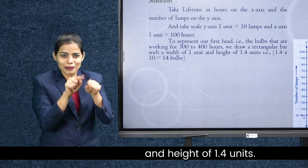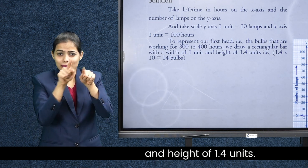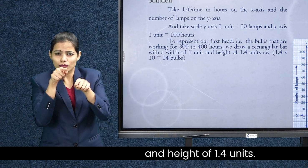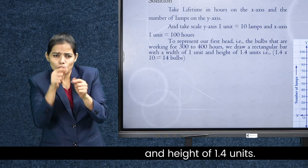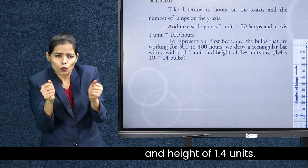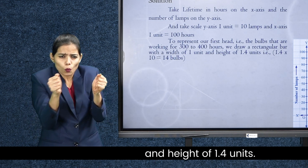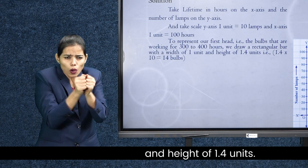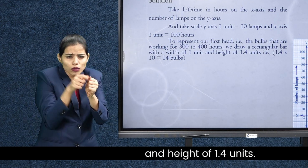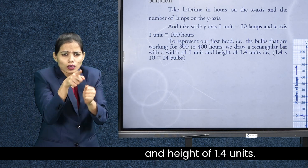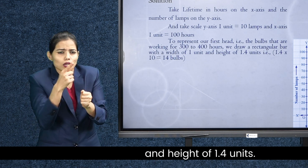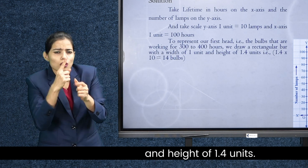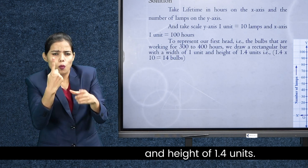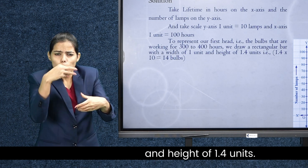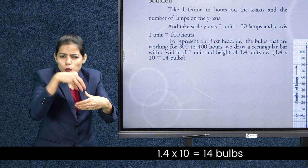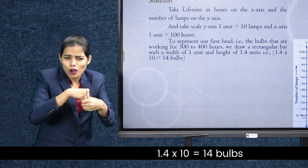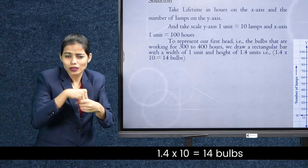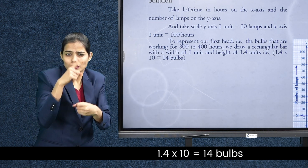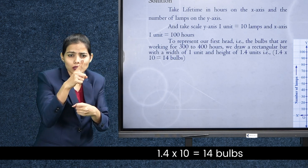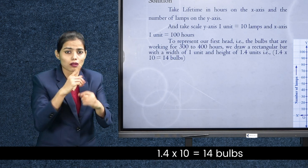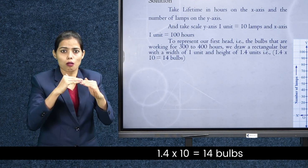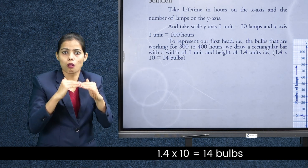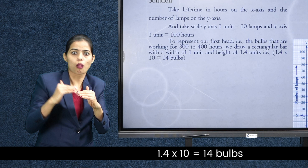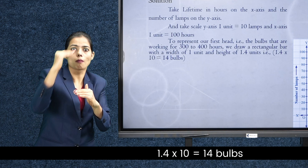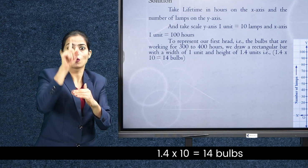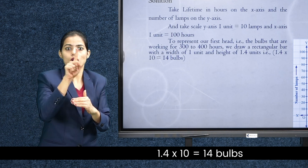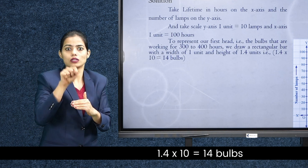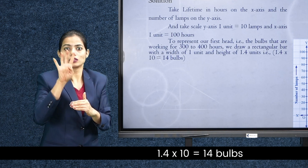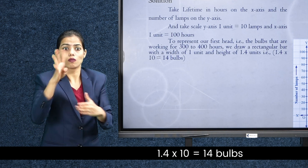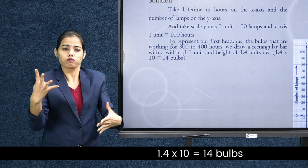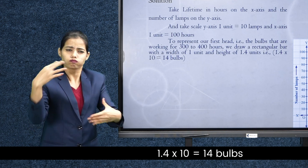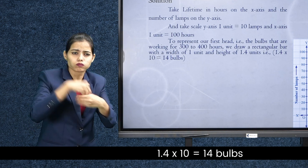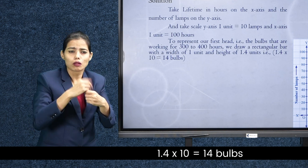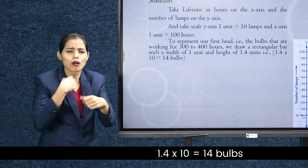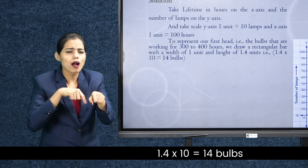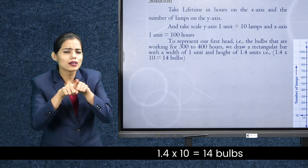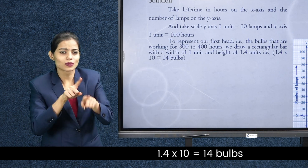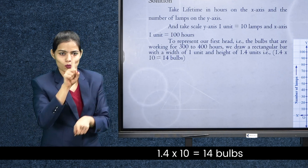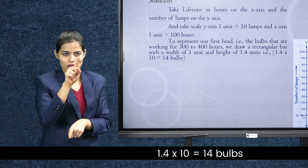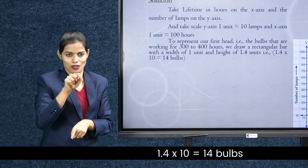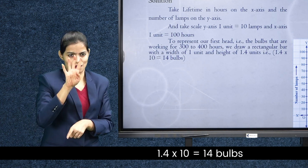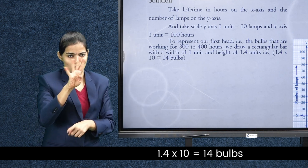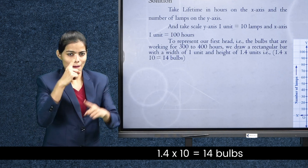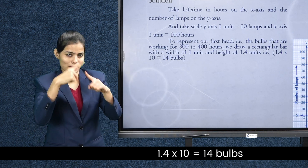of 1.4 units, that is 1.4 into 10 is equal to 14 bulbs.